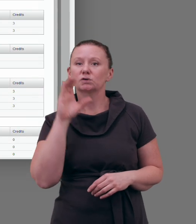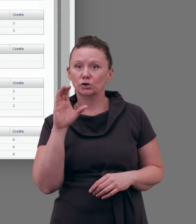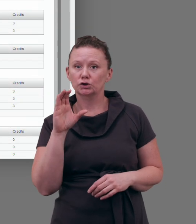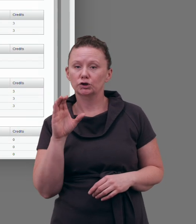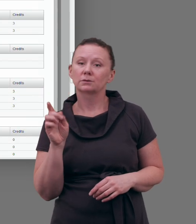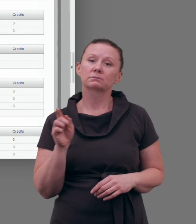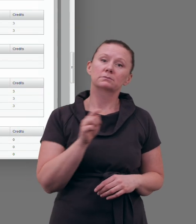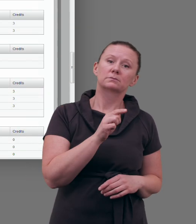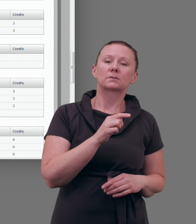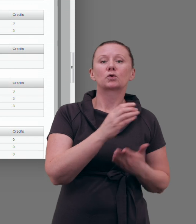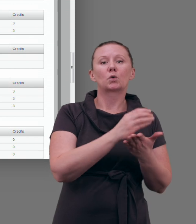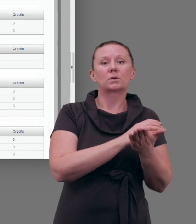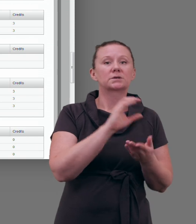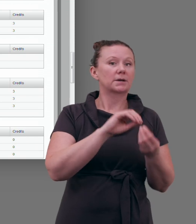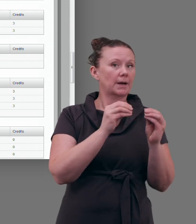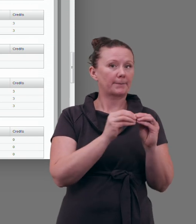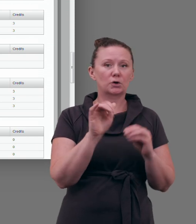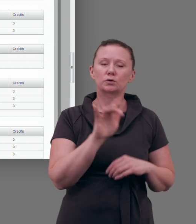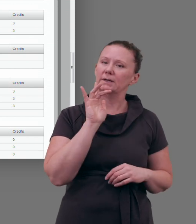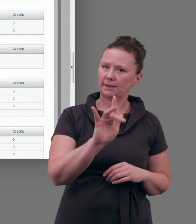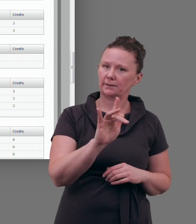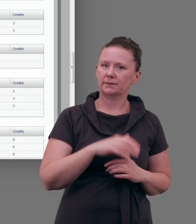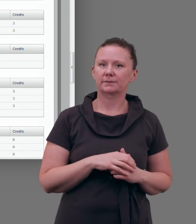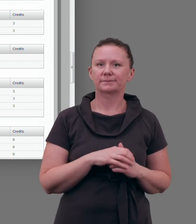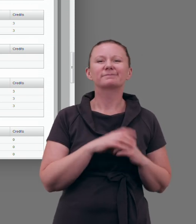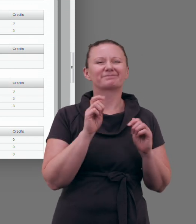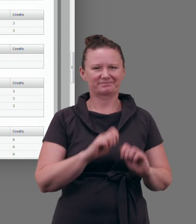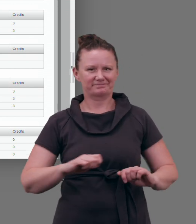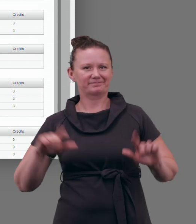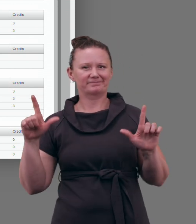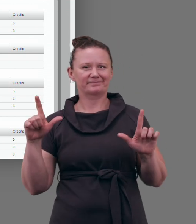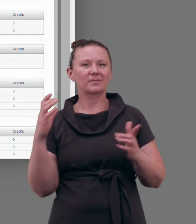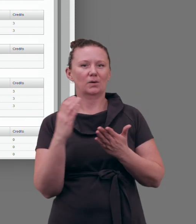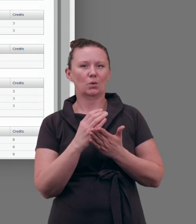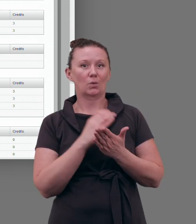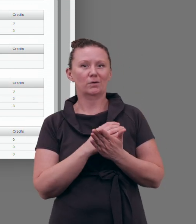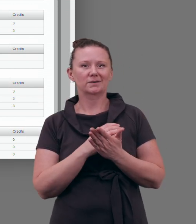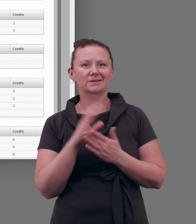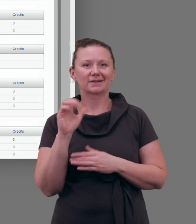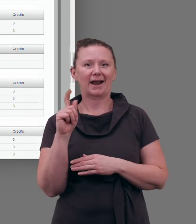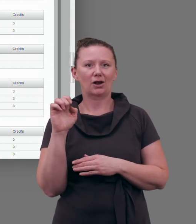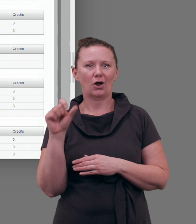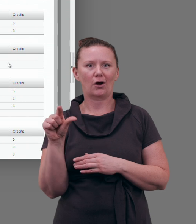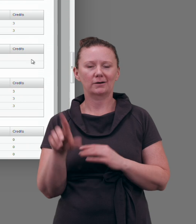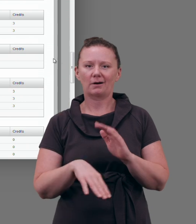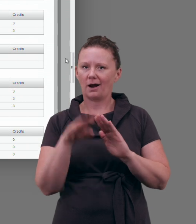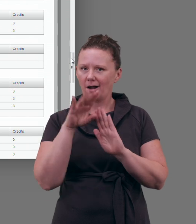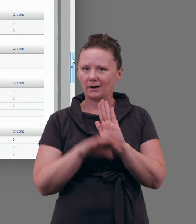course numbers. This will bring you to the course catalog and will display either the specific course you selected or the courses